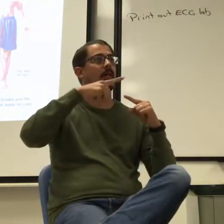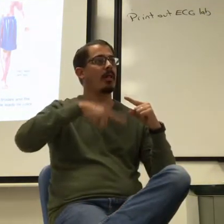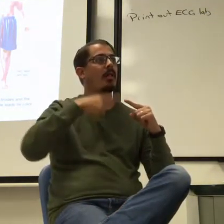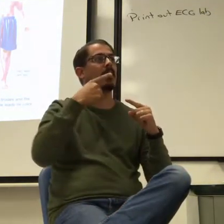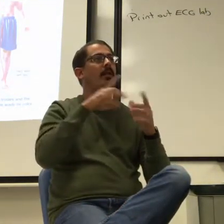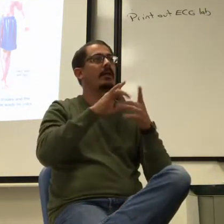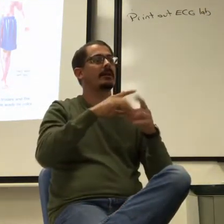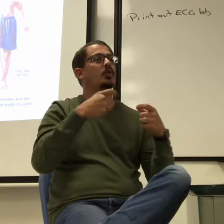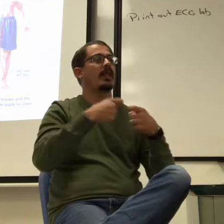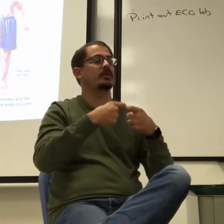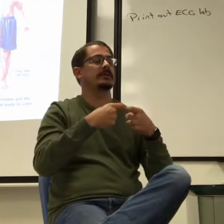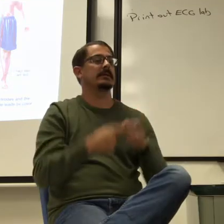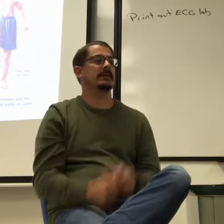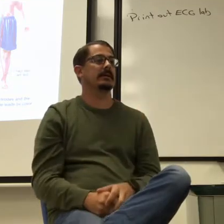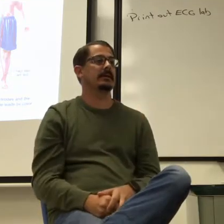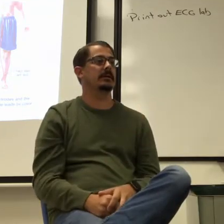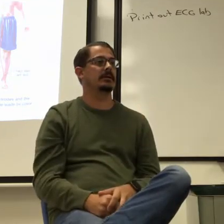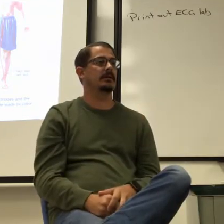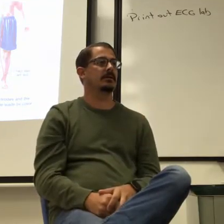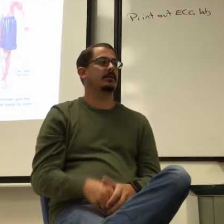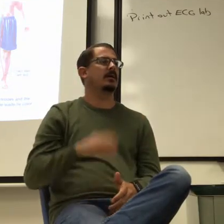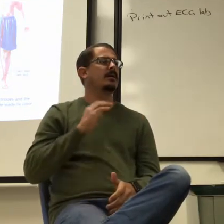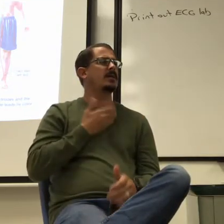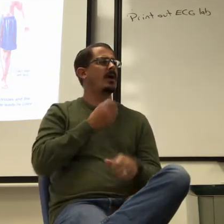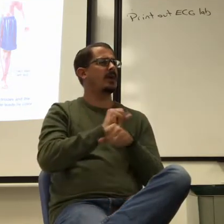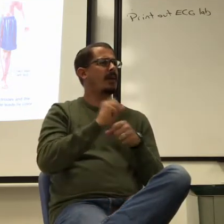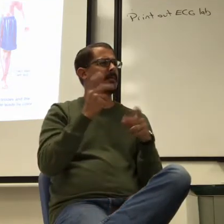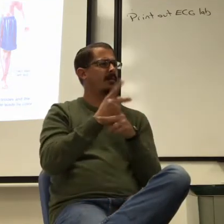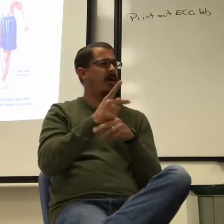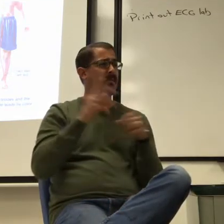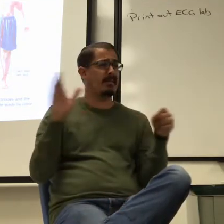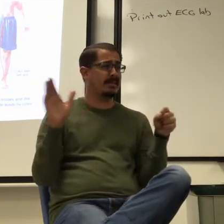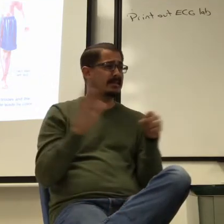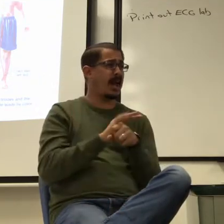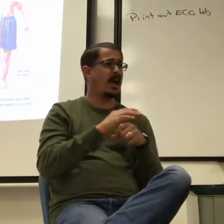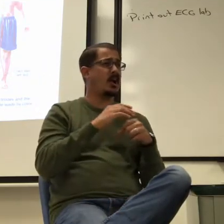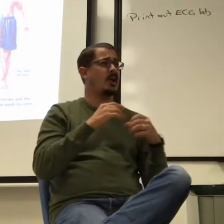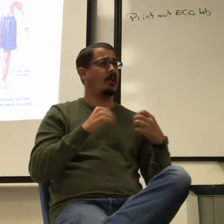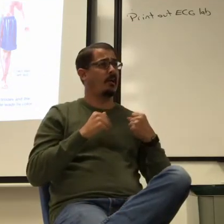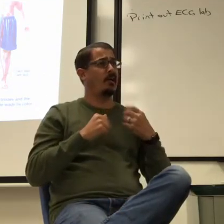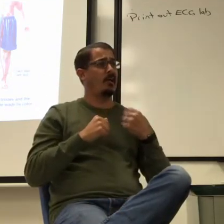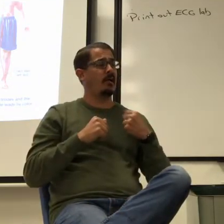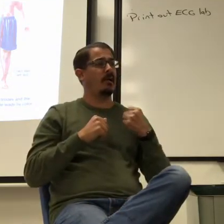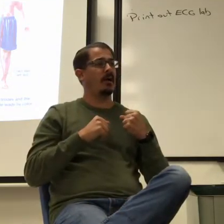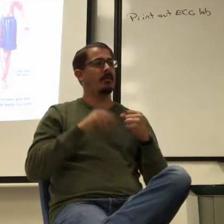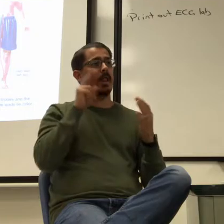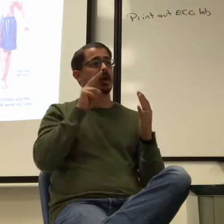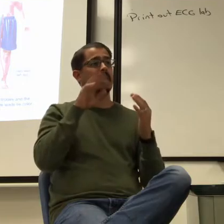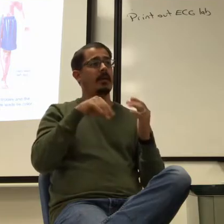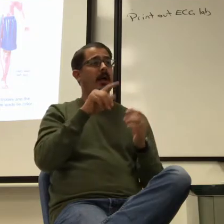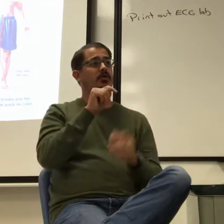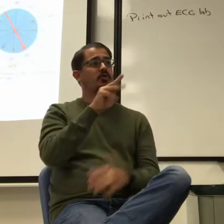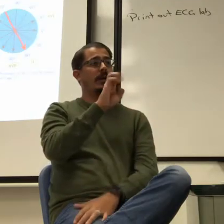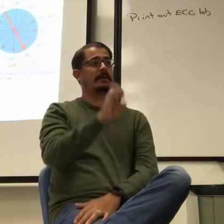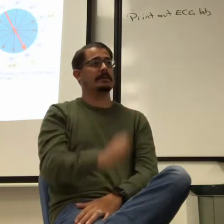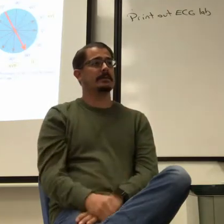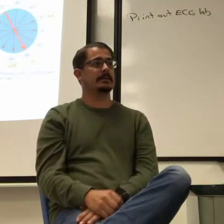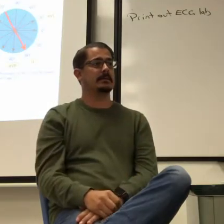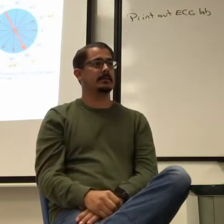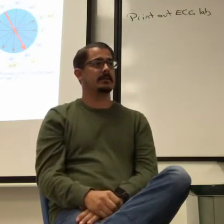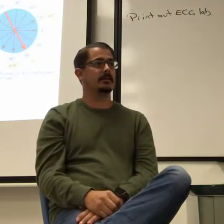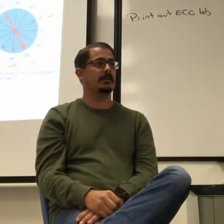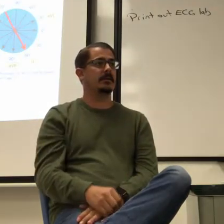form. So it's our job to kind of figure out the entire cardiac cycle by looking at that trace. Okay? That's what I'll take you through.